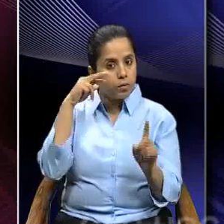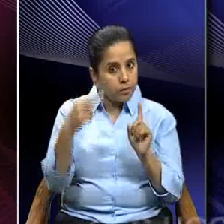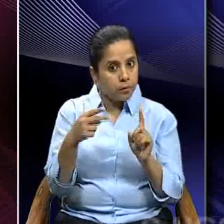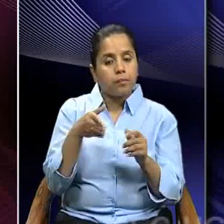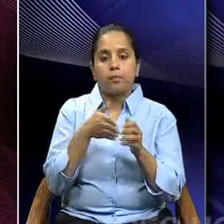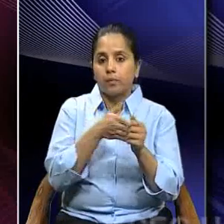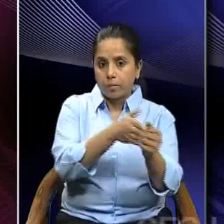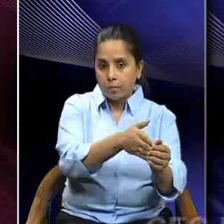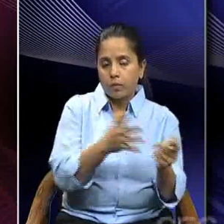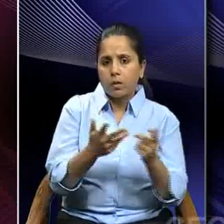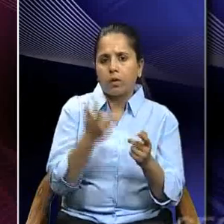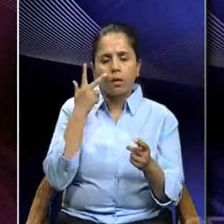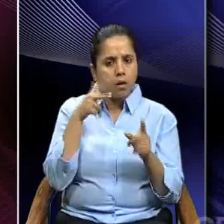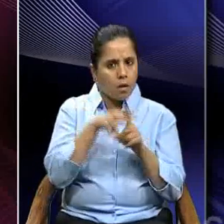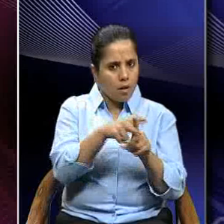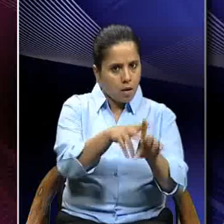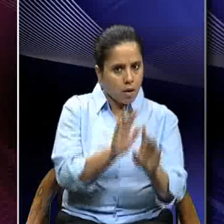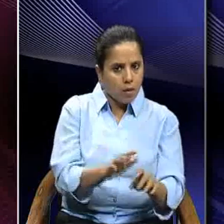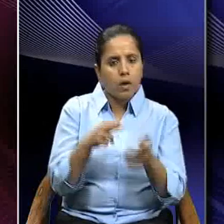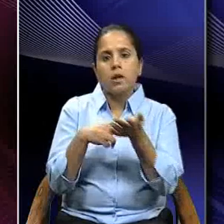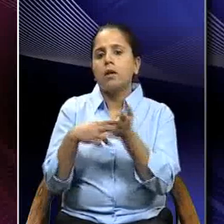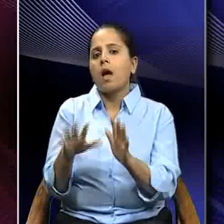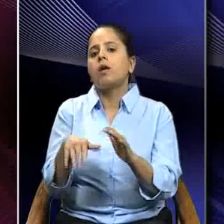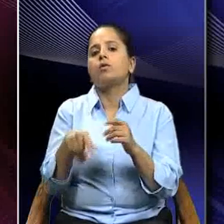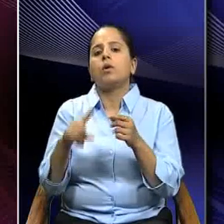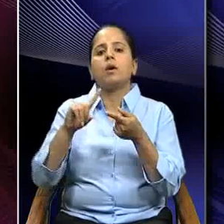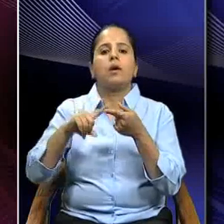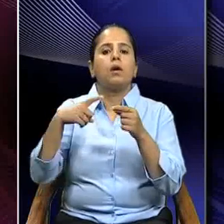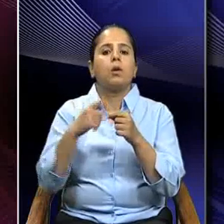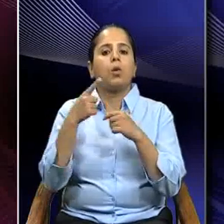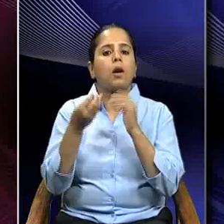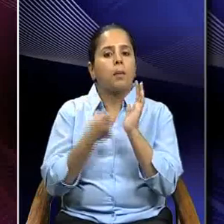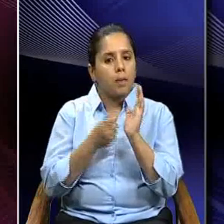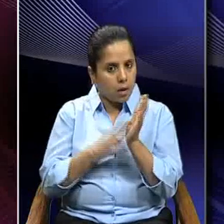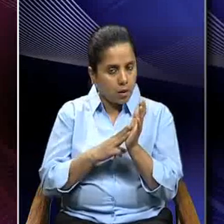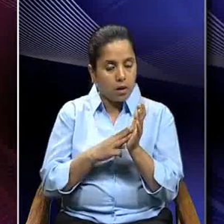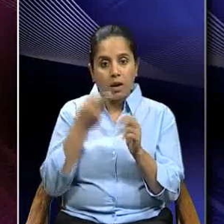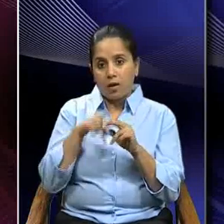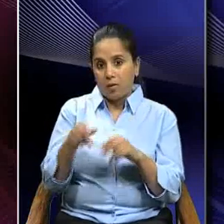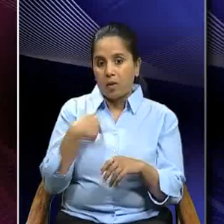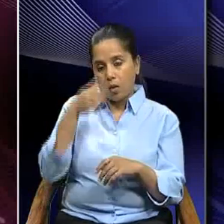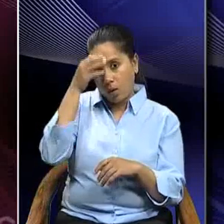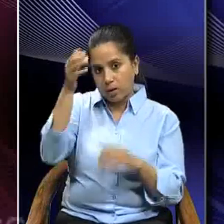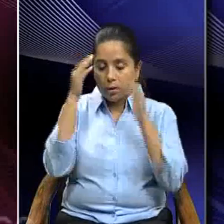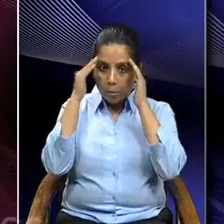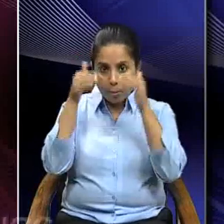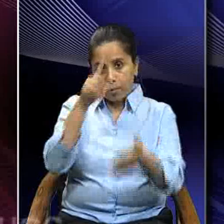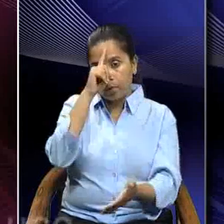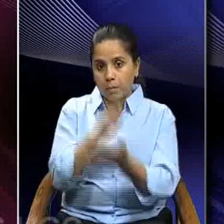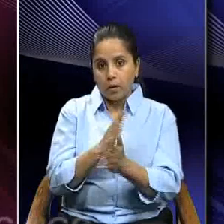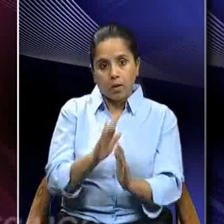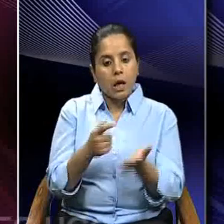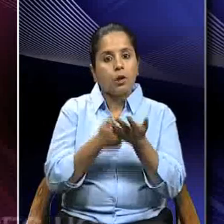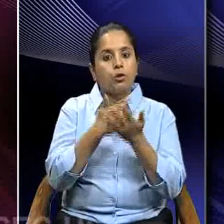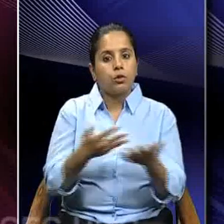leading to a disturbance in their natural equilibrium. So if we believe into this concept, we take these resources